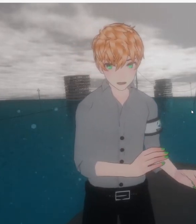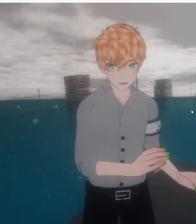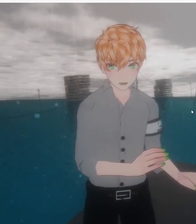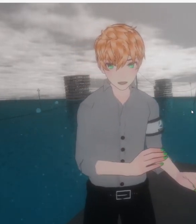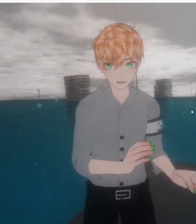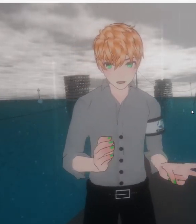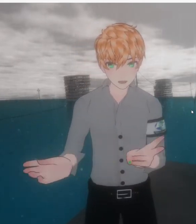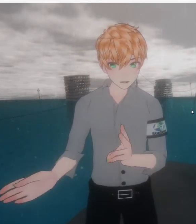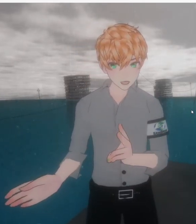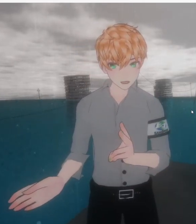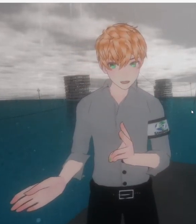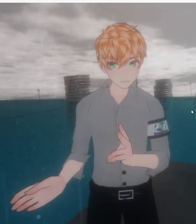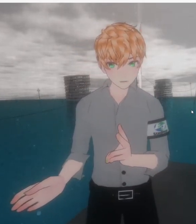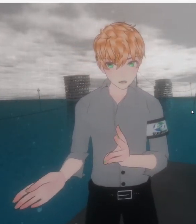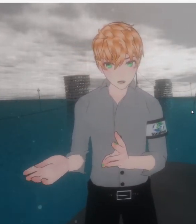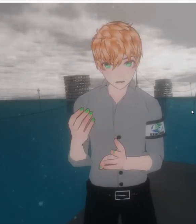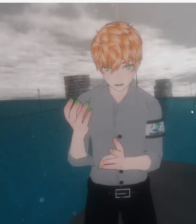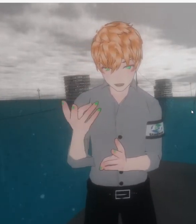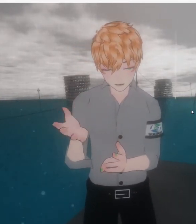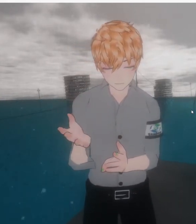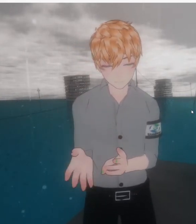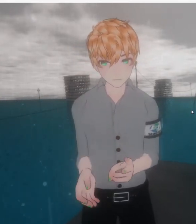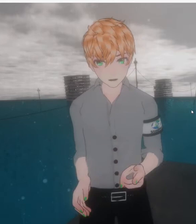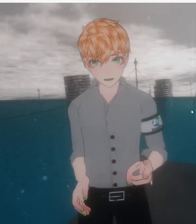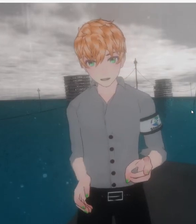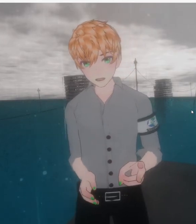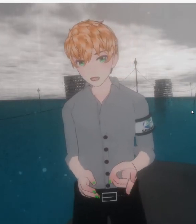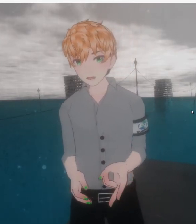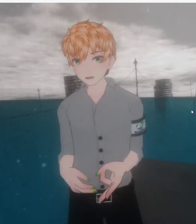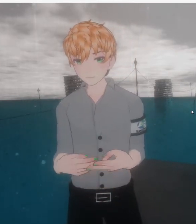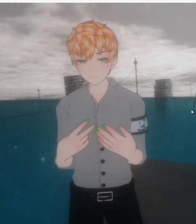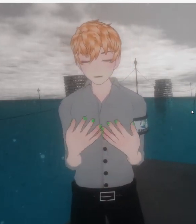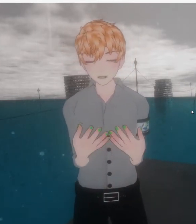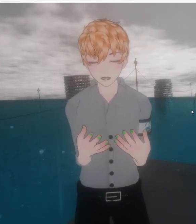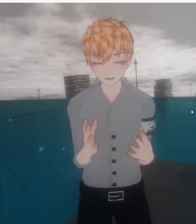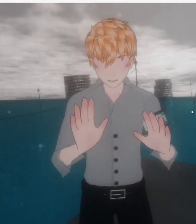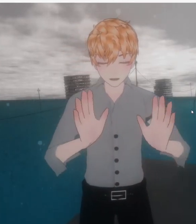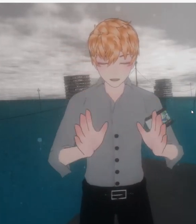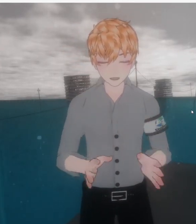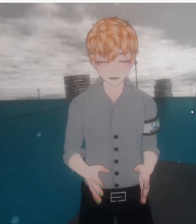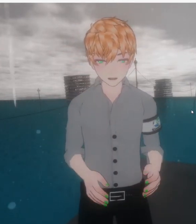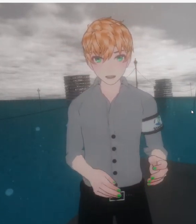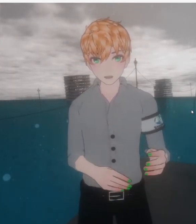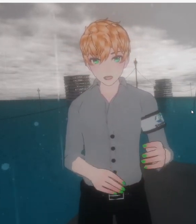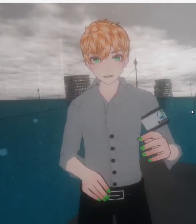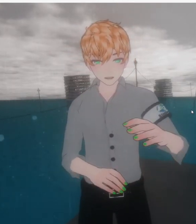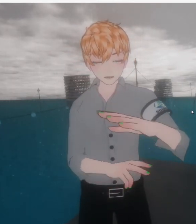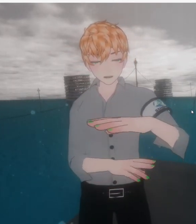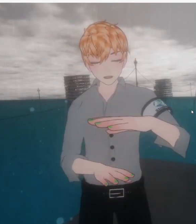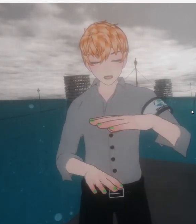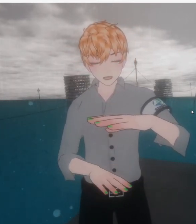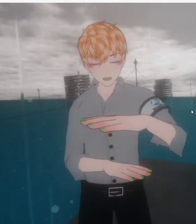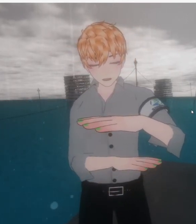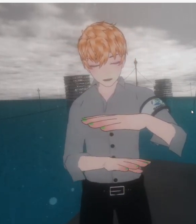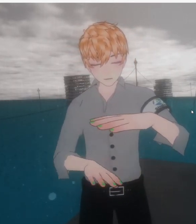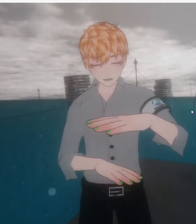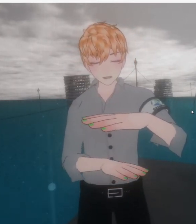is on one side, linguistic, like verbal, is on the other. So that's a big thing where I'll say something like I said, it's a